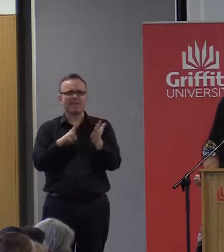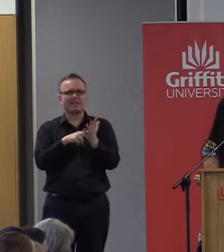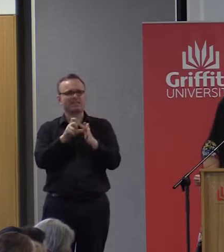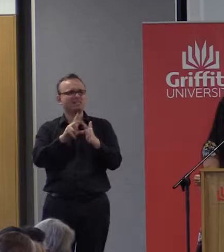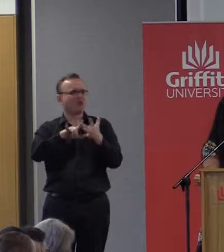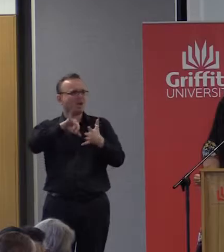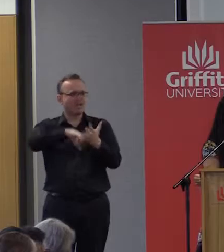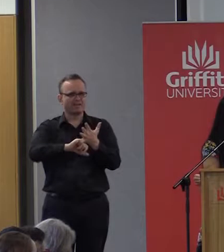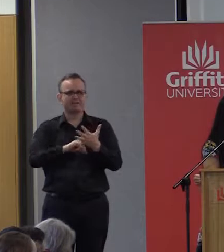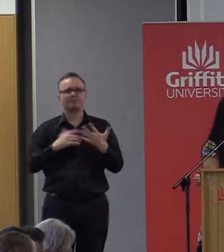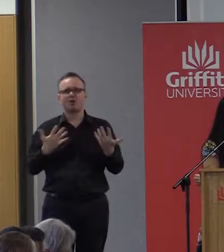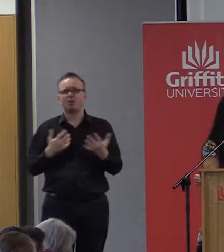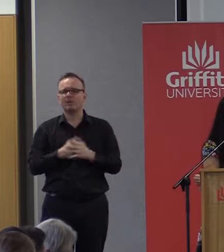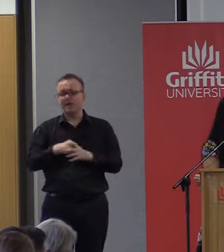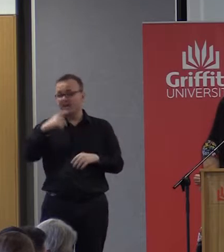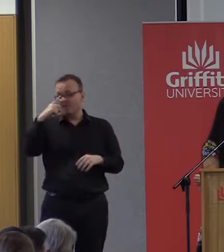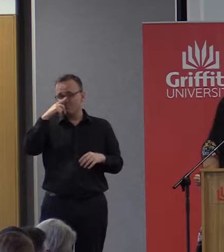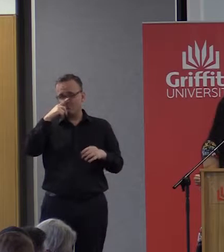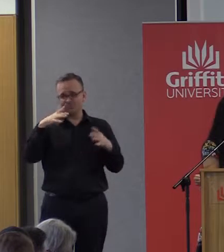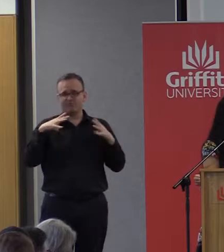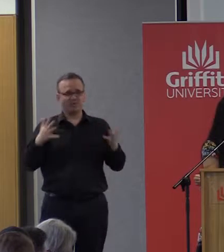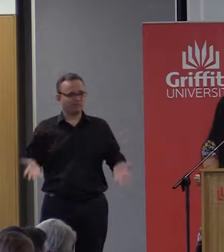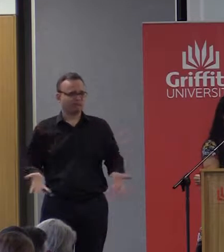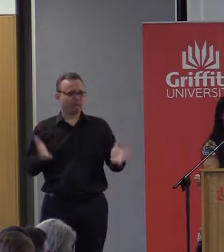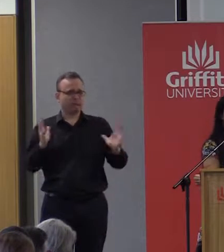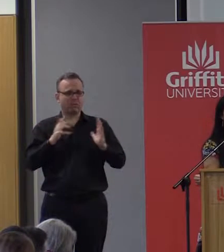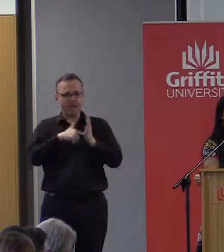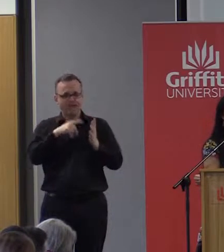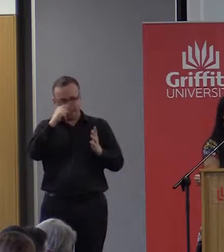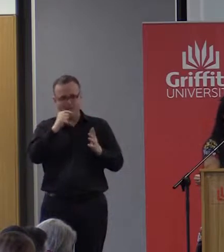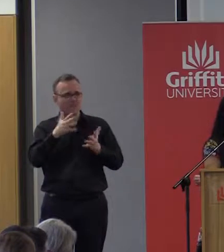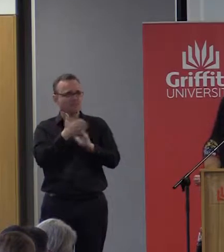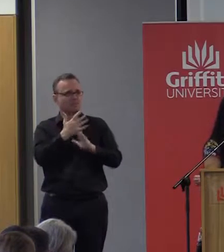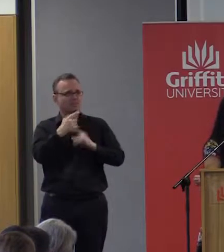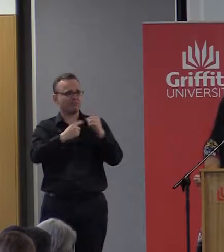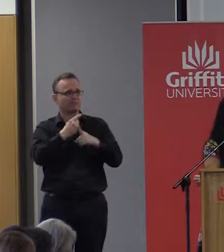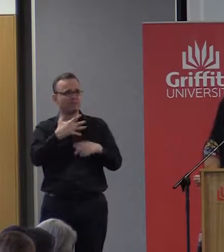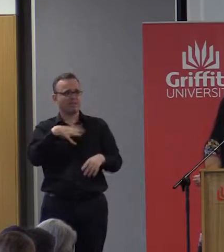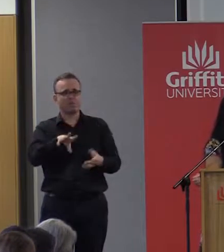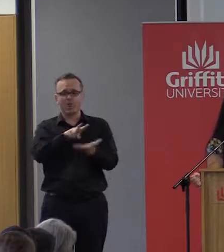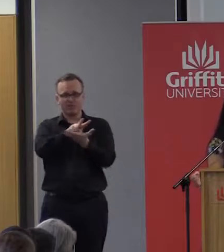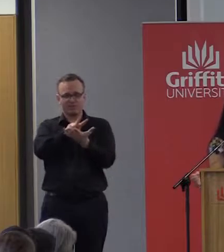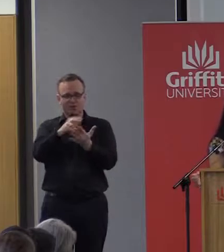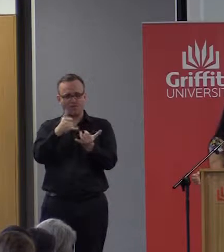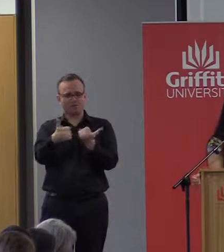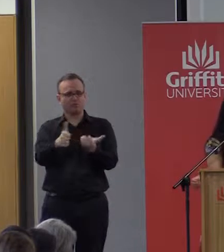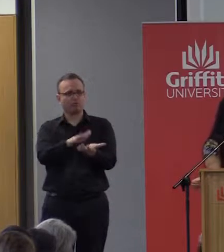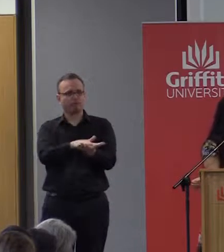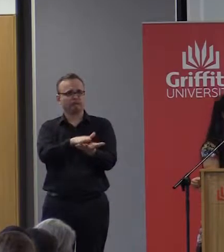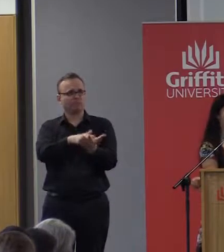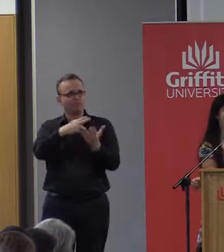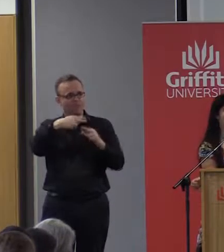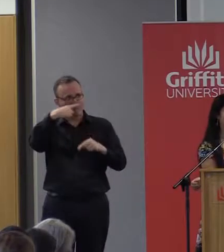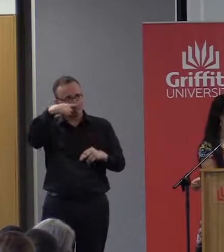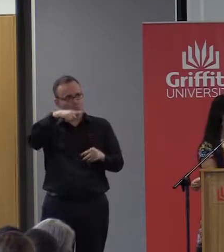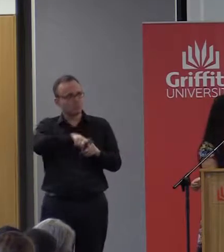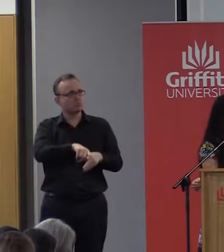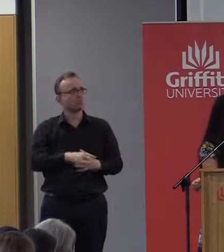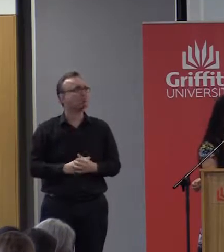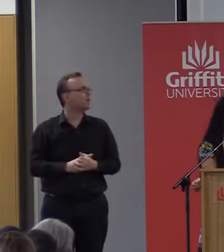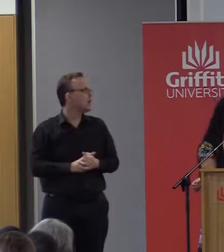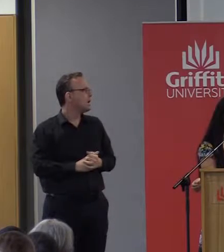So people are free to access that information if you'd like. But the videos are quite helpful for people as well. Okay, thank